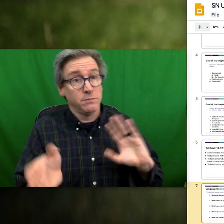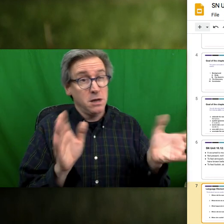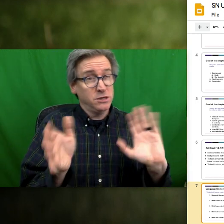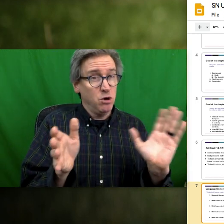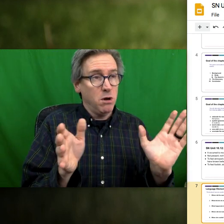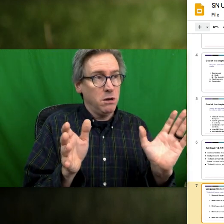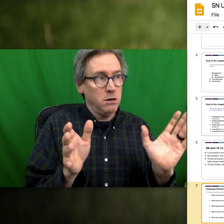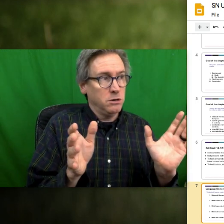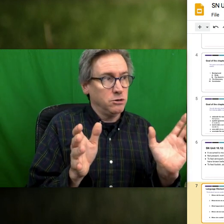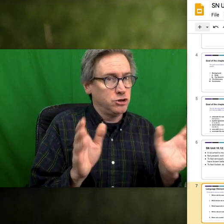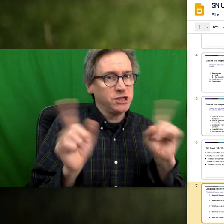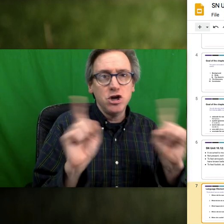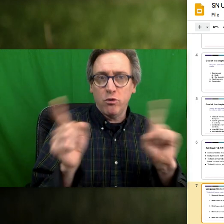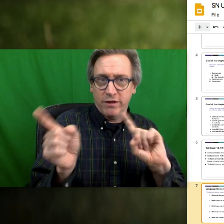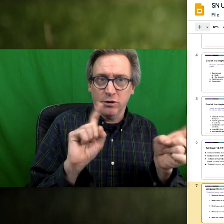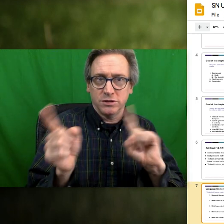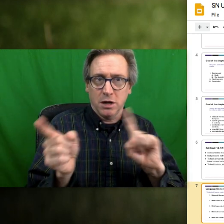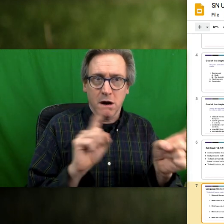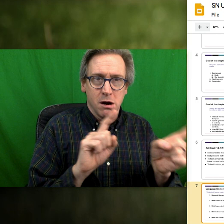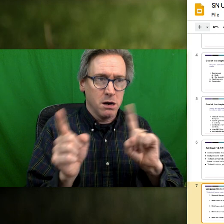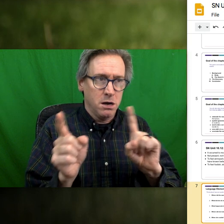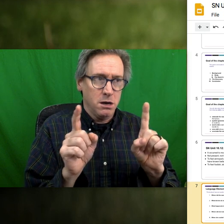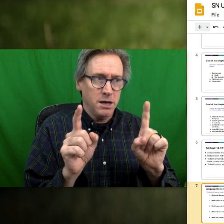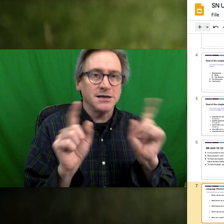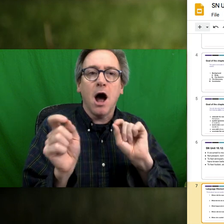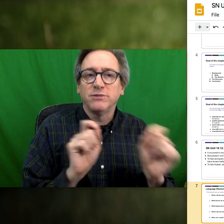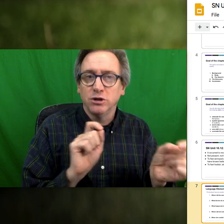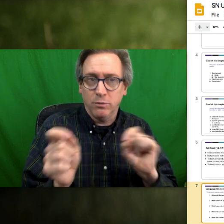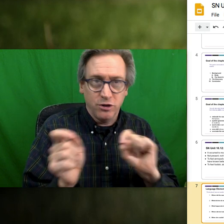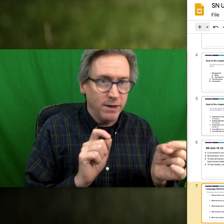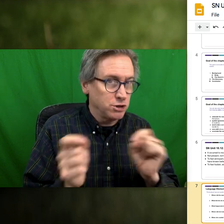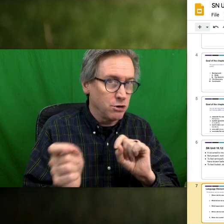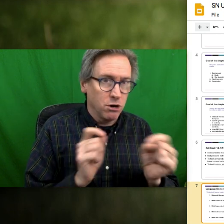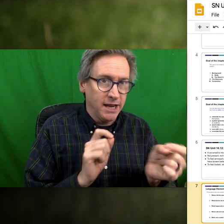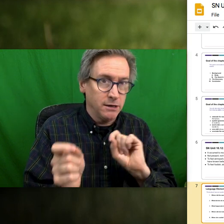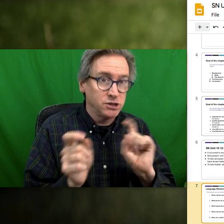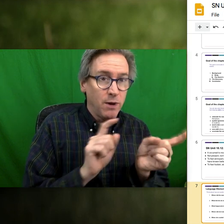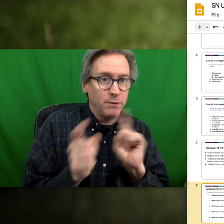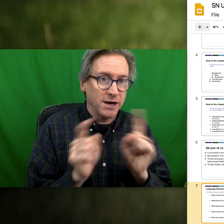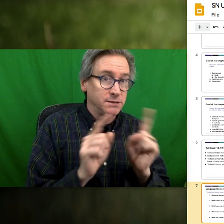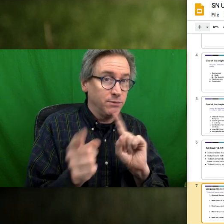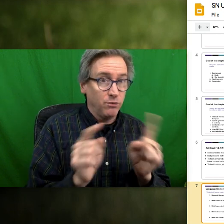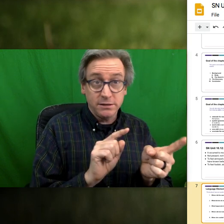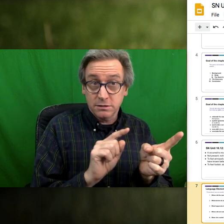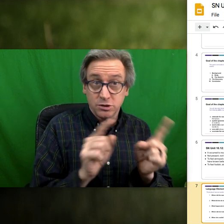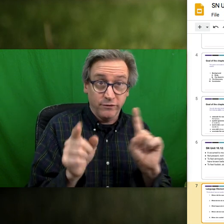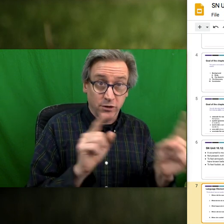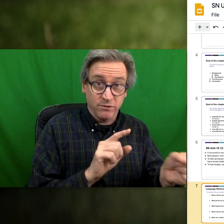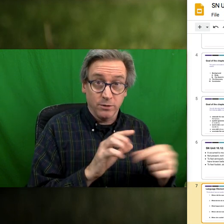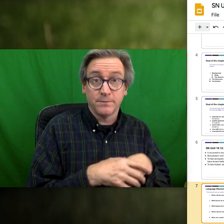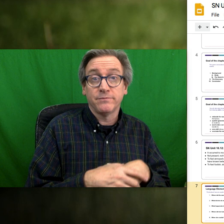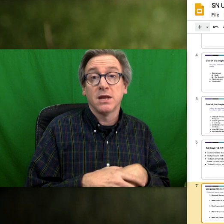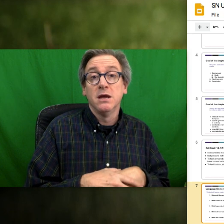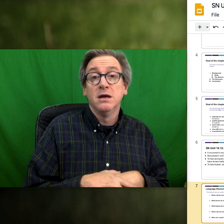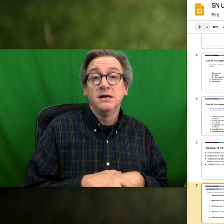her. So just know that it's optional whether you mention her again. So I would practice it both ways so you feel